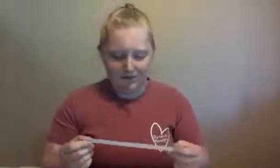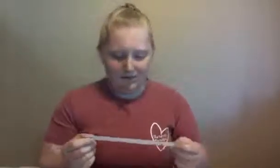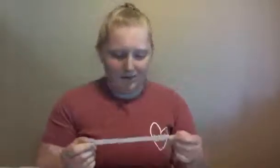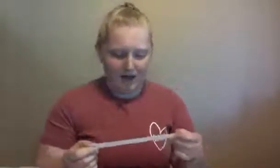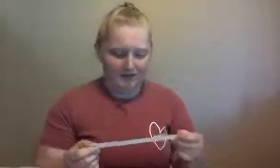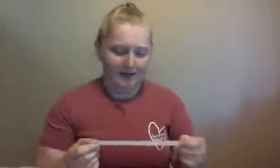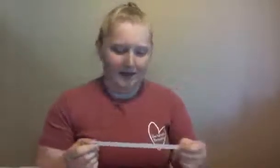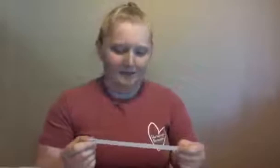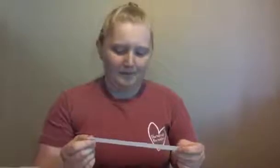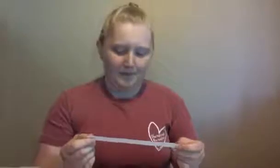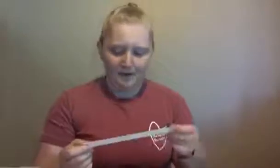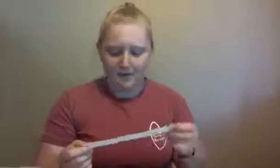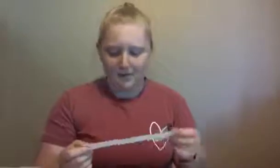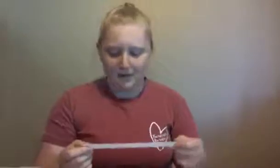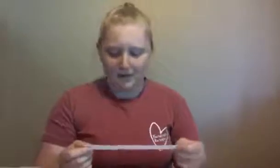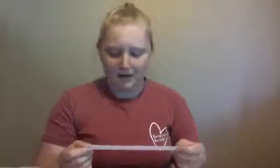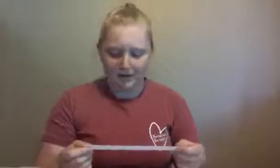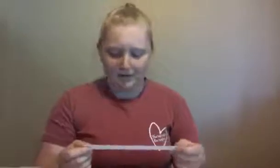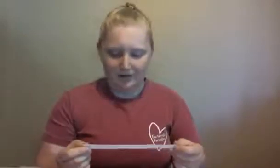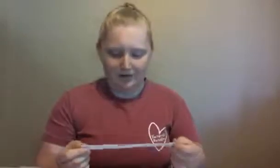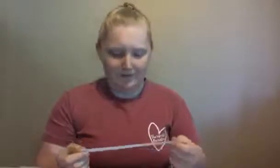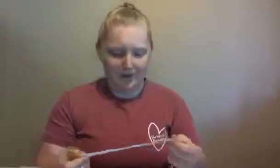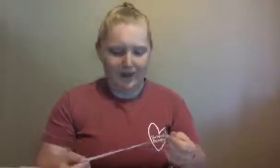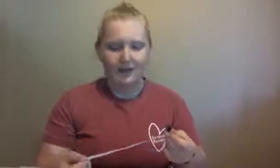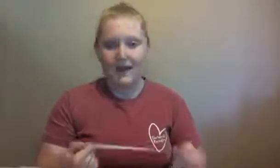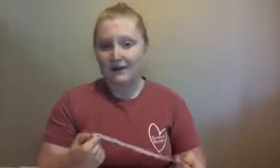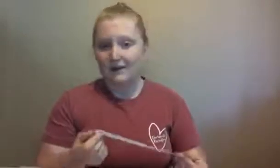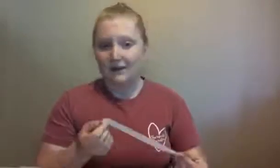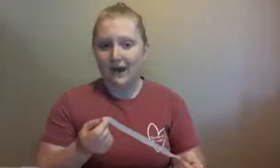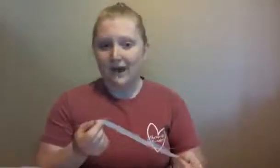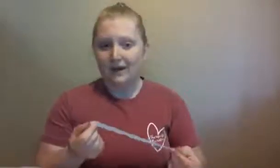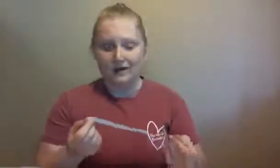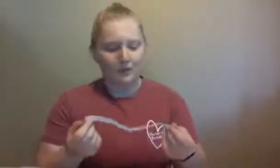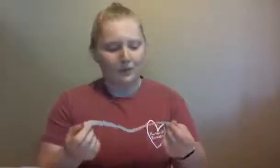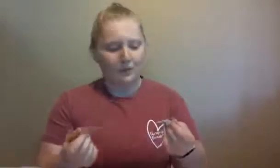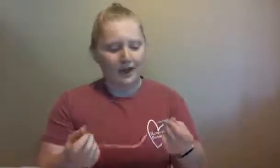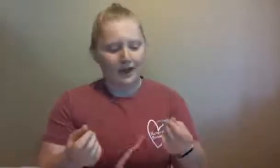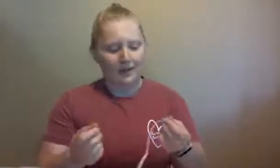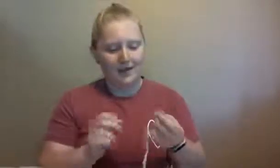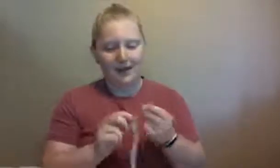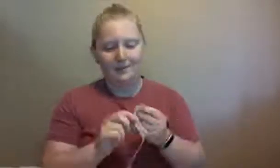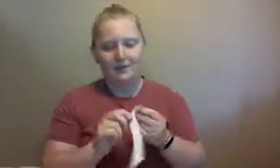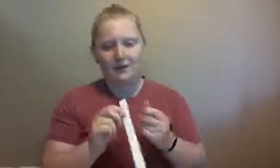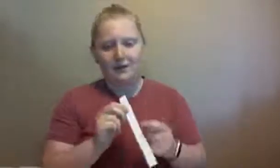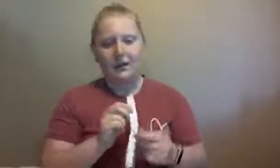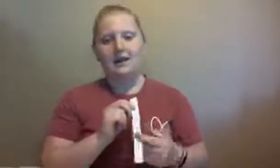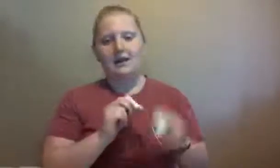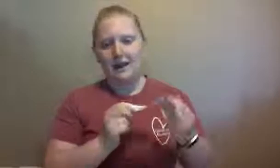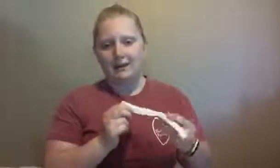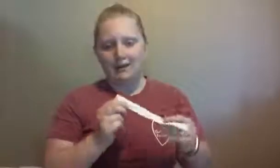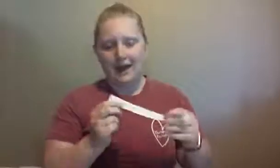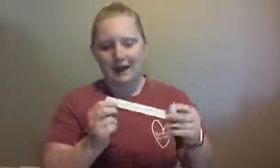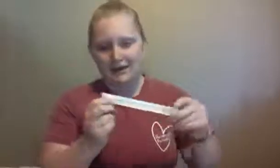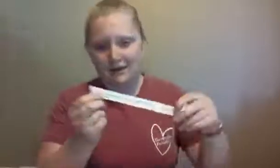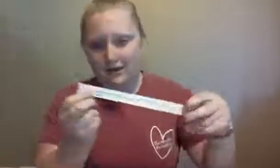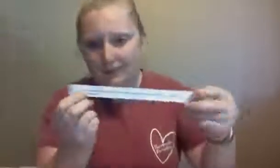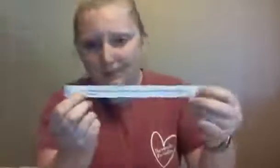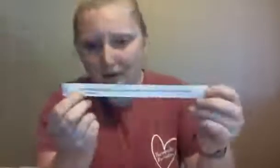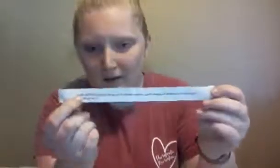favorite pastime. Some people are afraid of me, and that's okay. What am I? So I already gave you that answer because